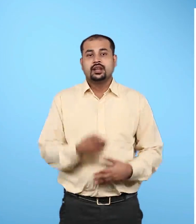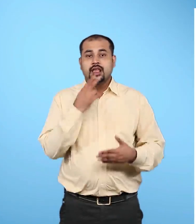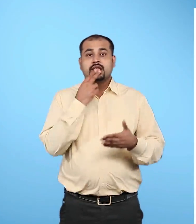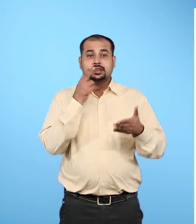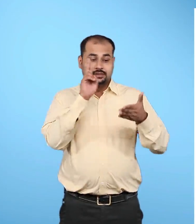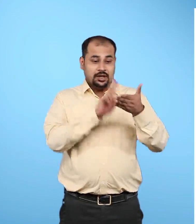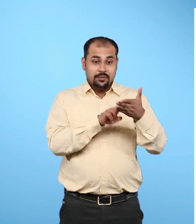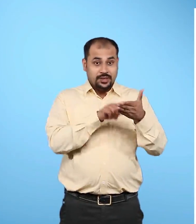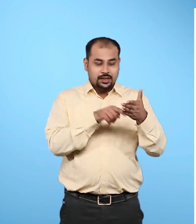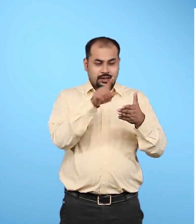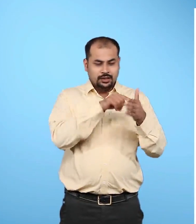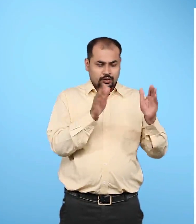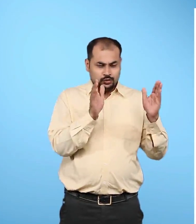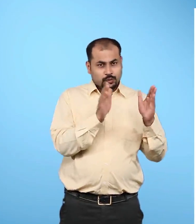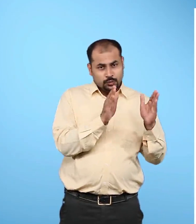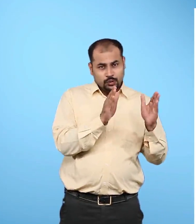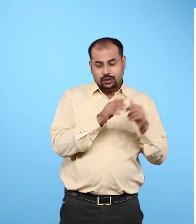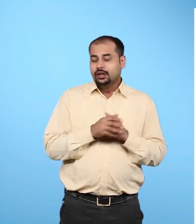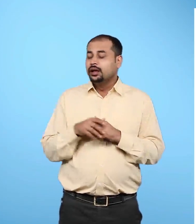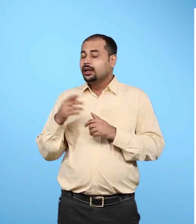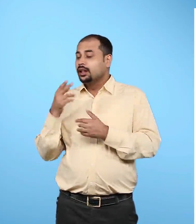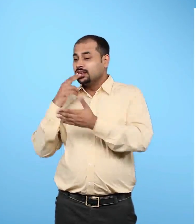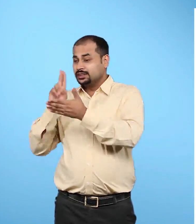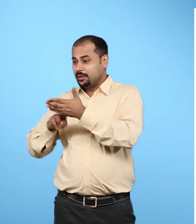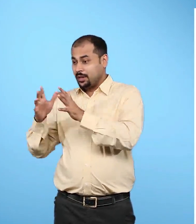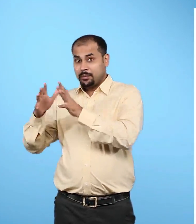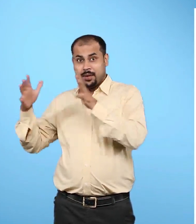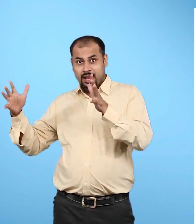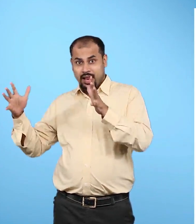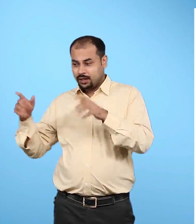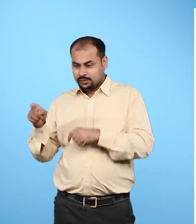The difference between the area of the smallest and the biggest stamp is